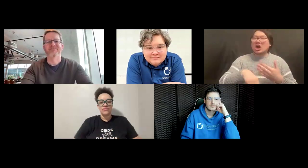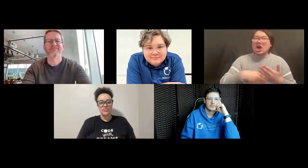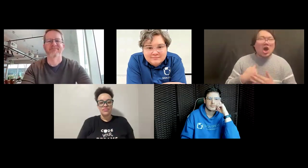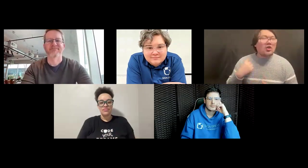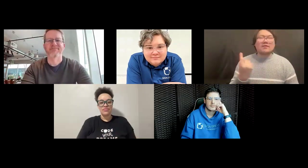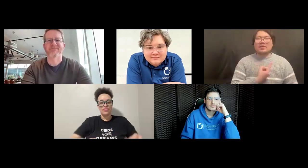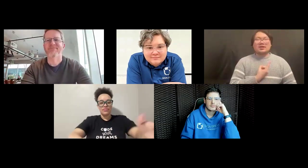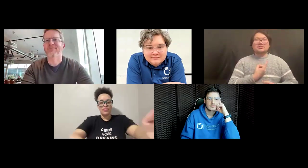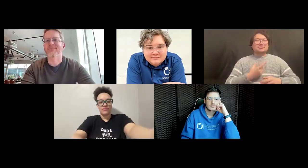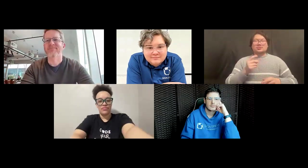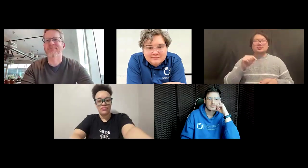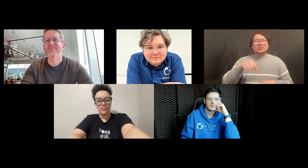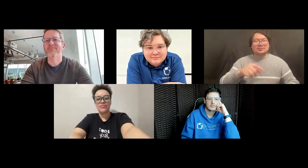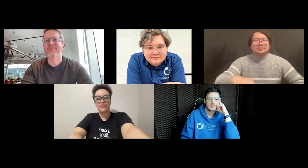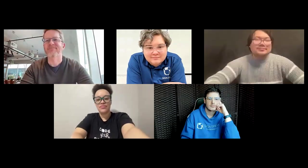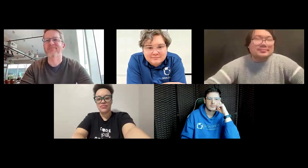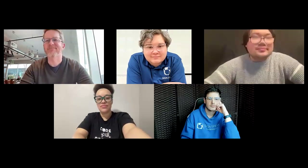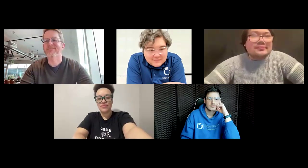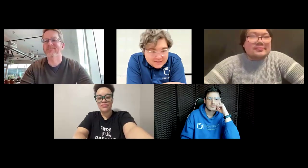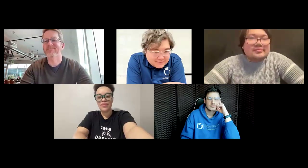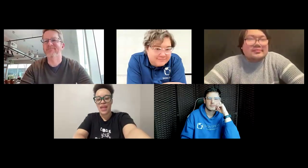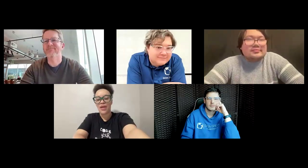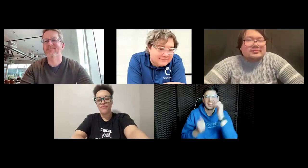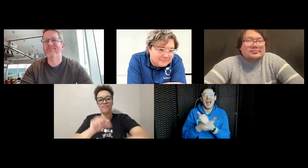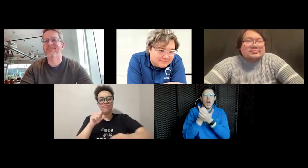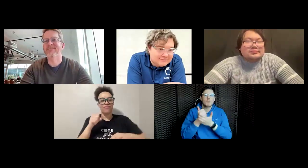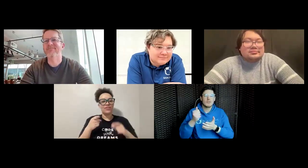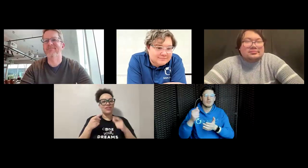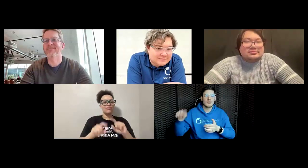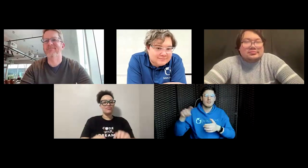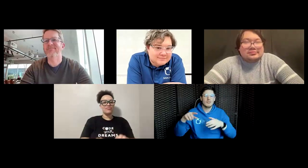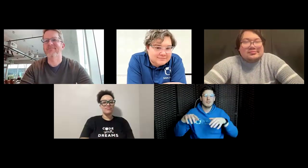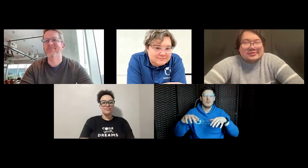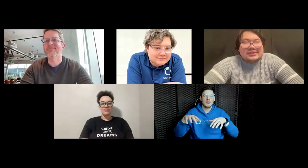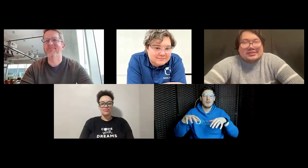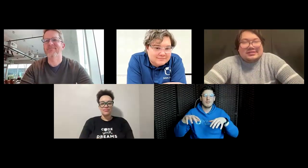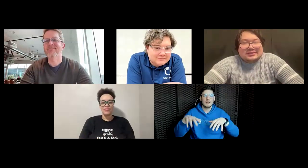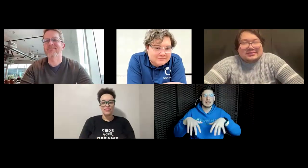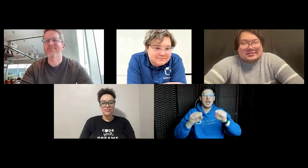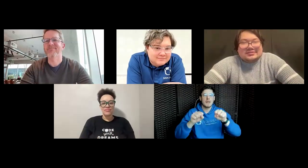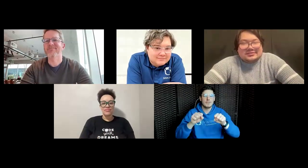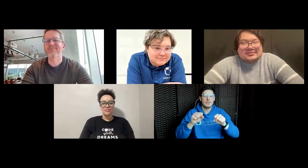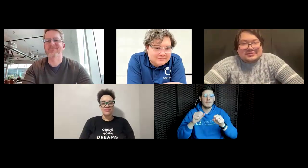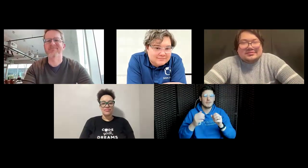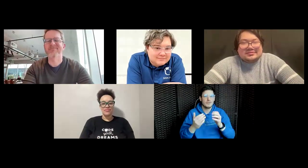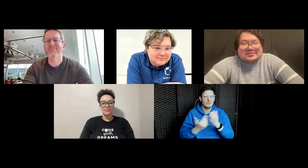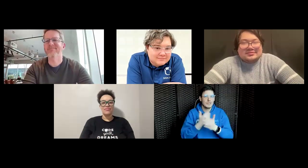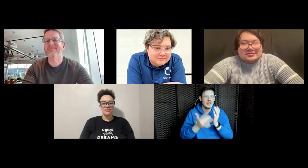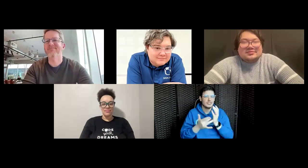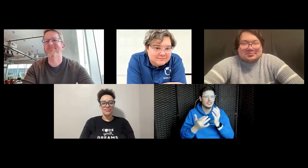factor. It makes it easier for all of us, the more people involved. Yeah, and it does help, I think, to kind of